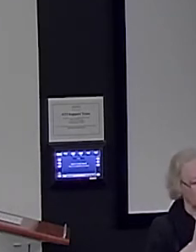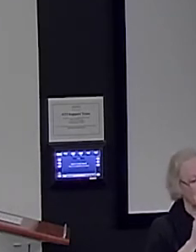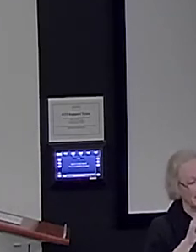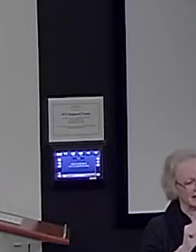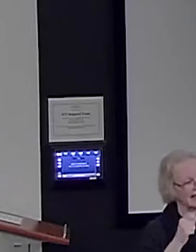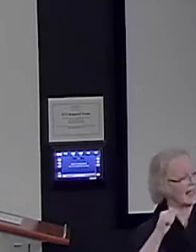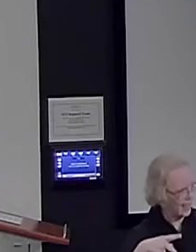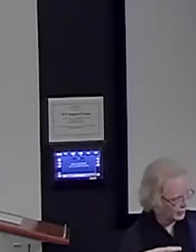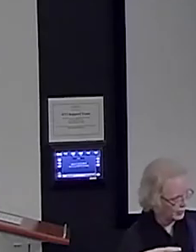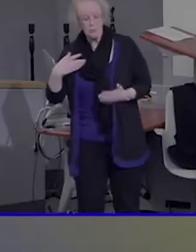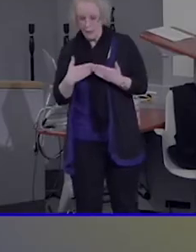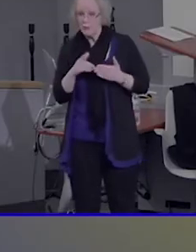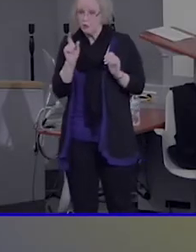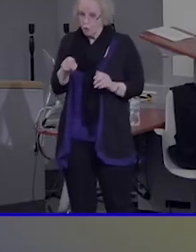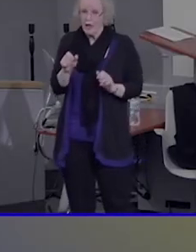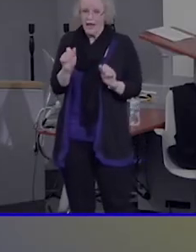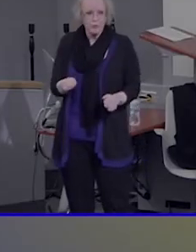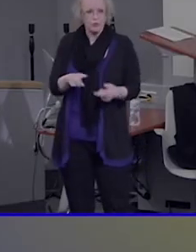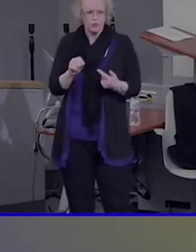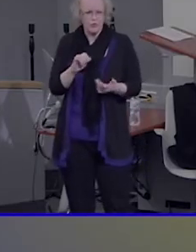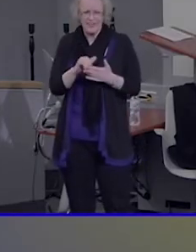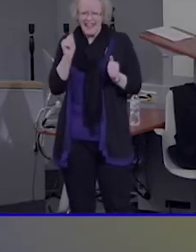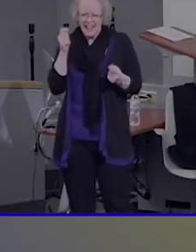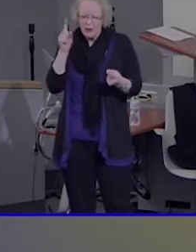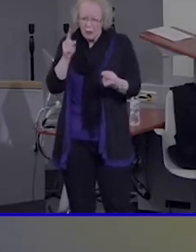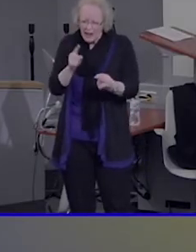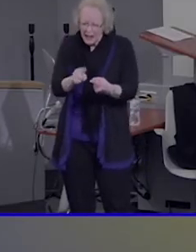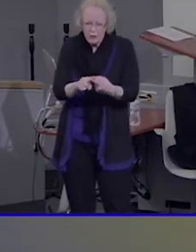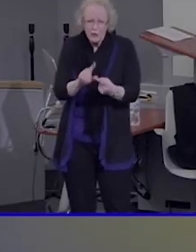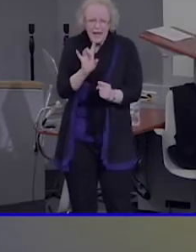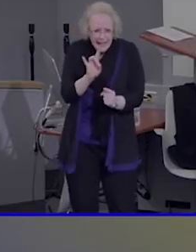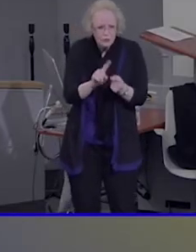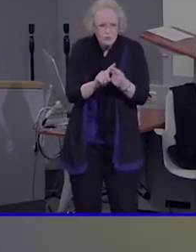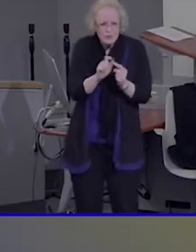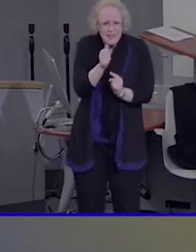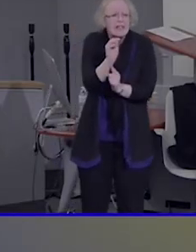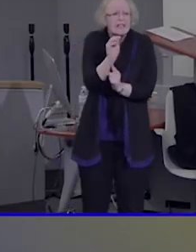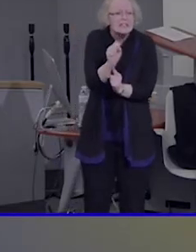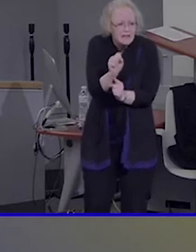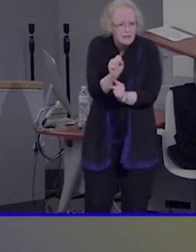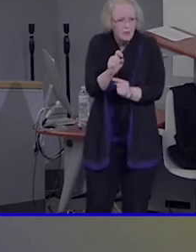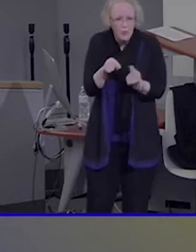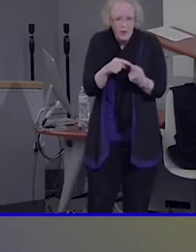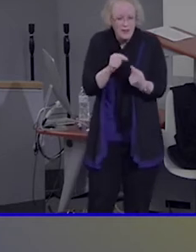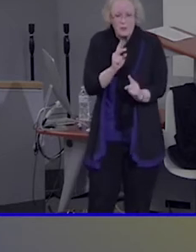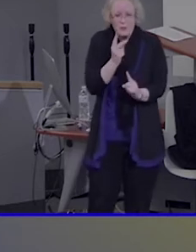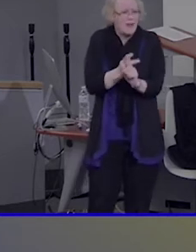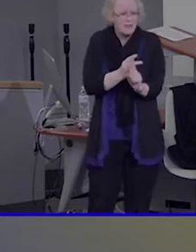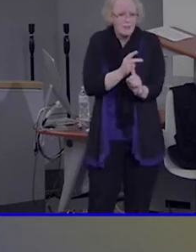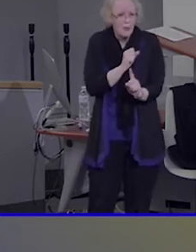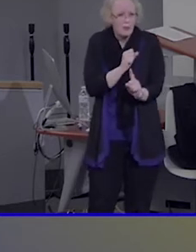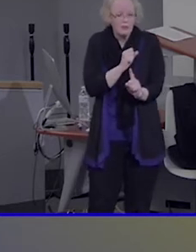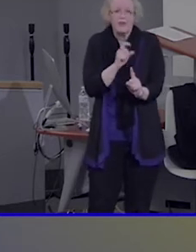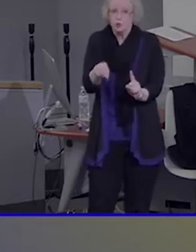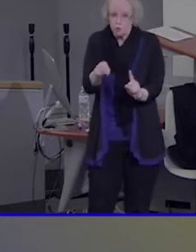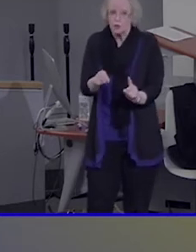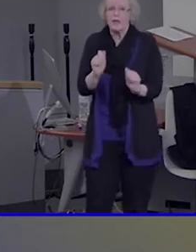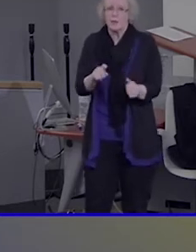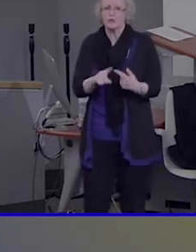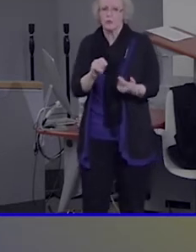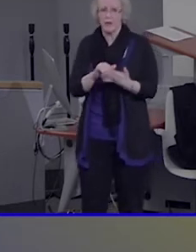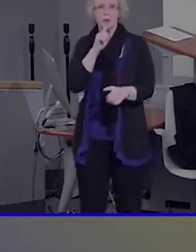the baby should be able to do this they can go down to 8 to 10 milliseconds at about 2 to 3 months of age so they should be able to do this but it's a